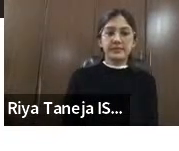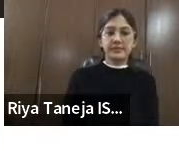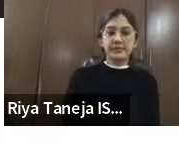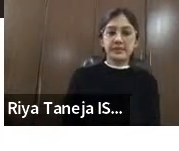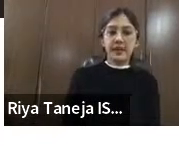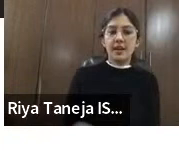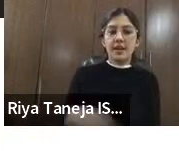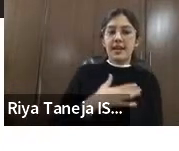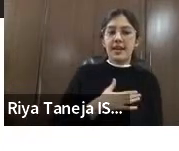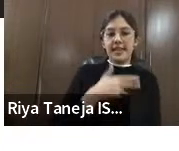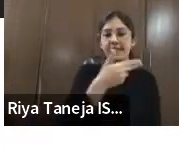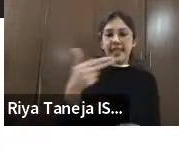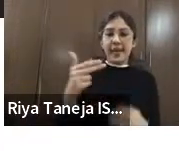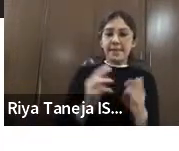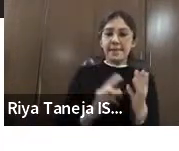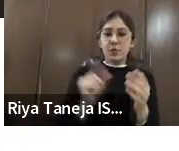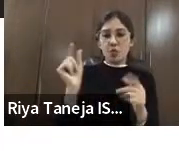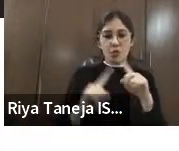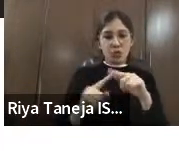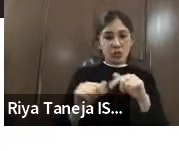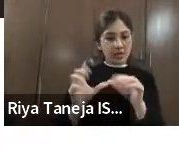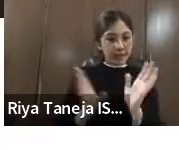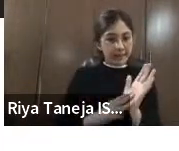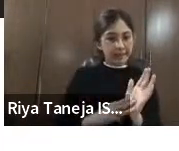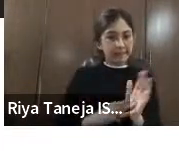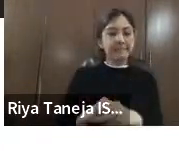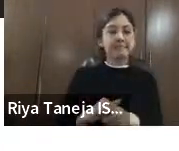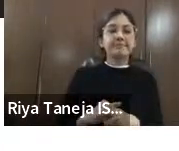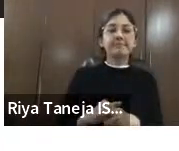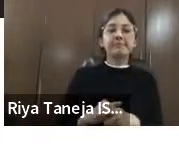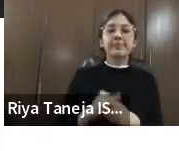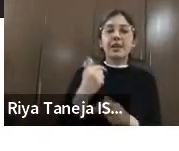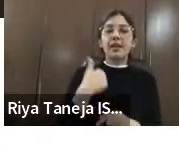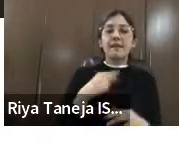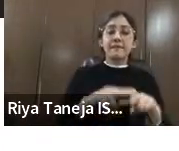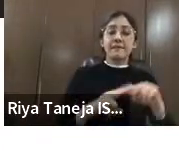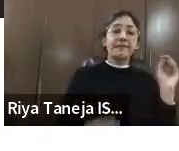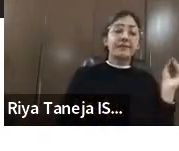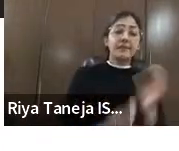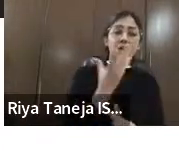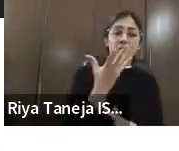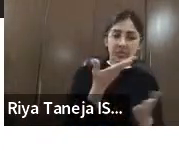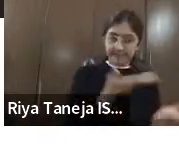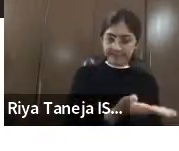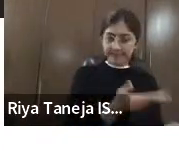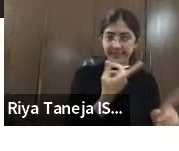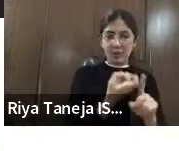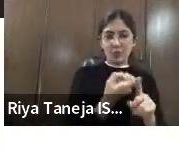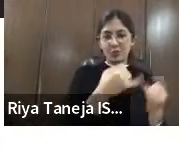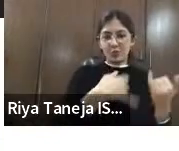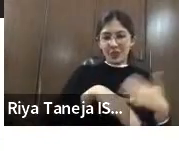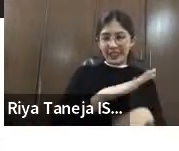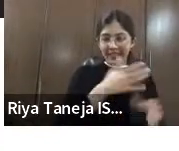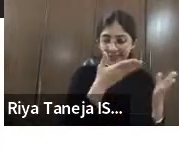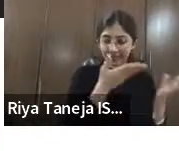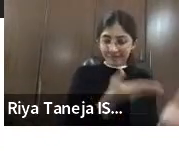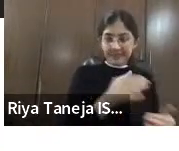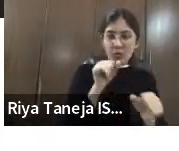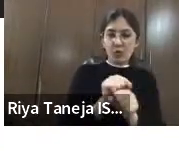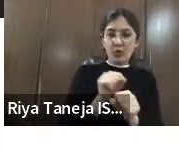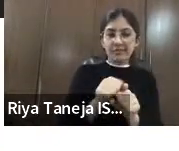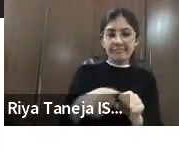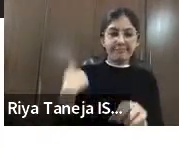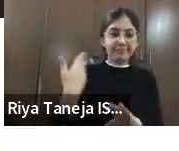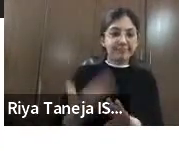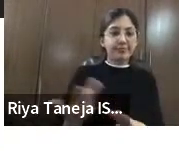My name is Uttam Mukherjee. I am the founder of Kendua Dihi Vikas Society, which is working